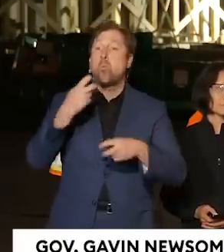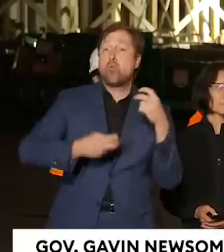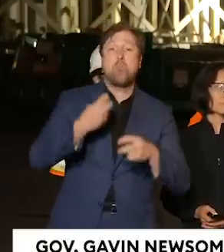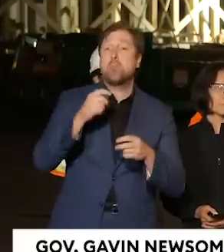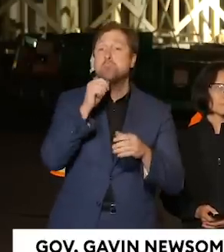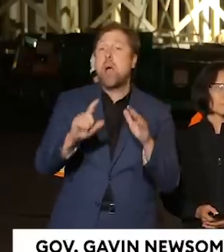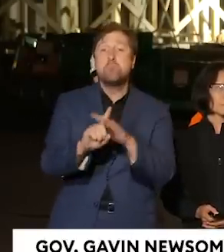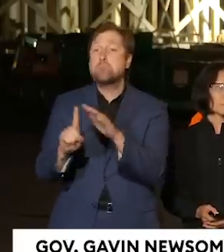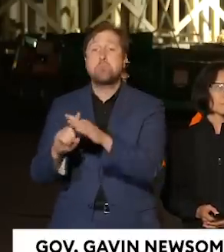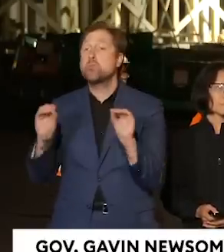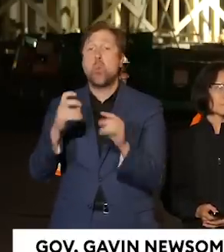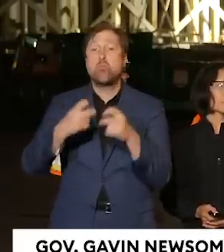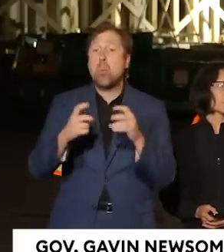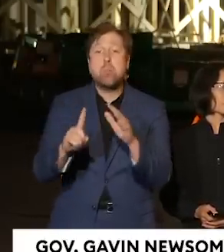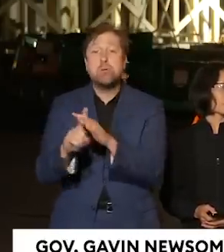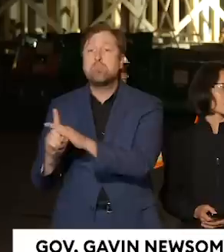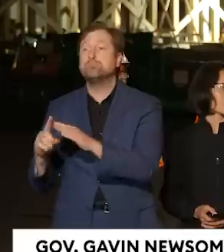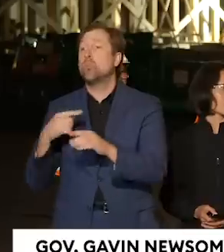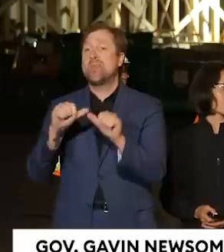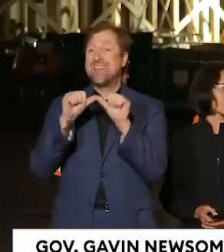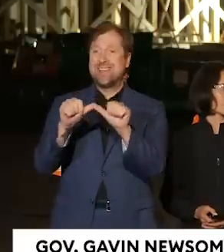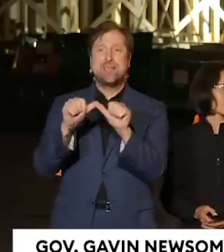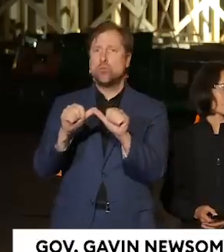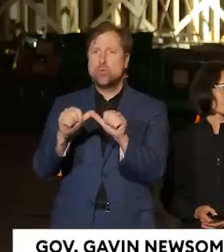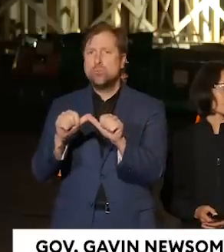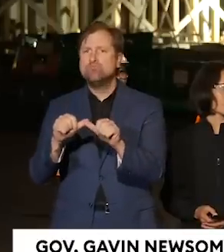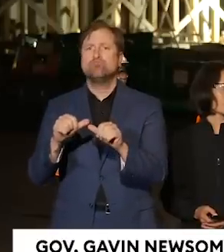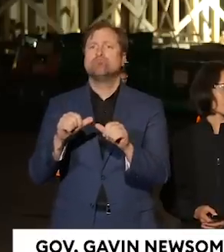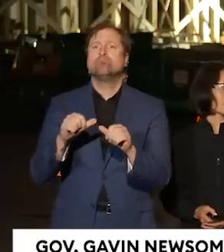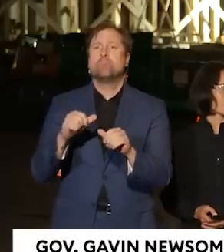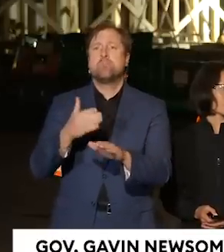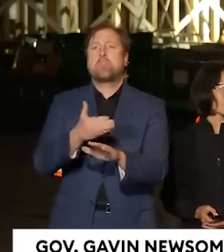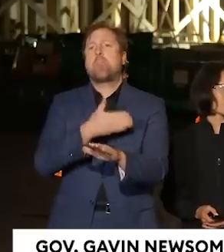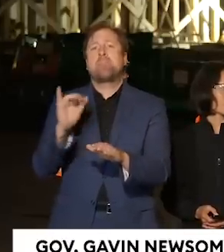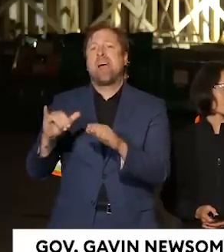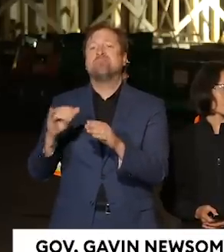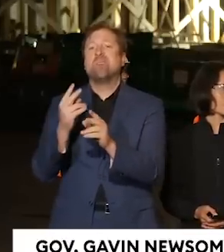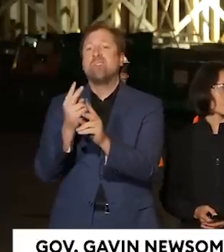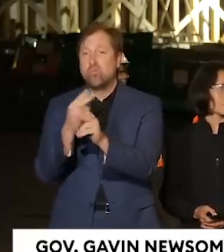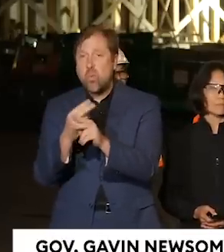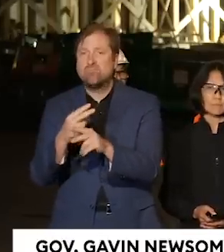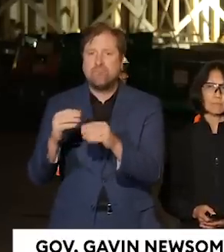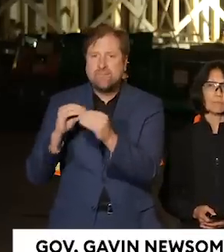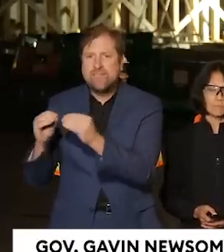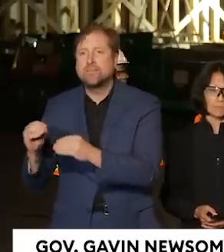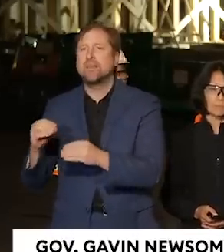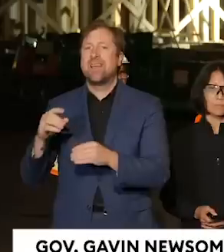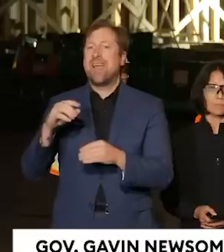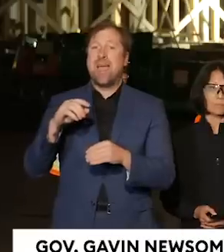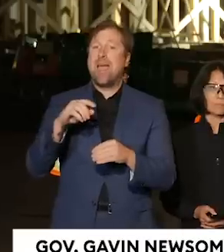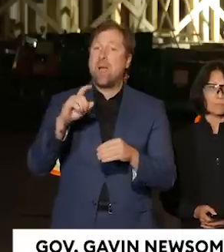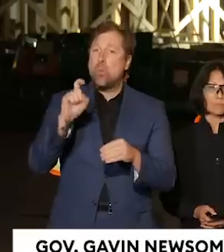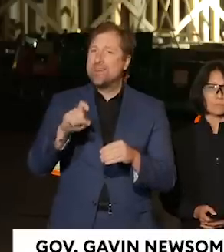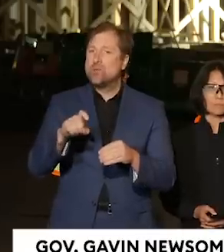problems. Things continue to move favorably in our direction. That is not guaranteed. We still have chemical sampling